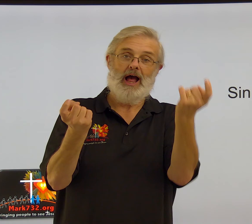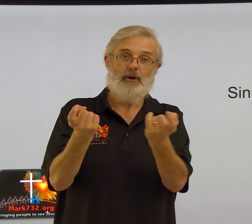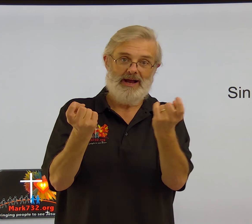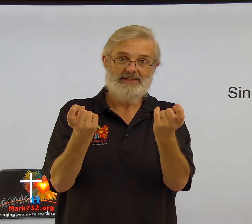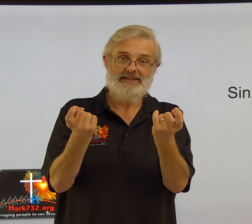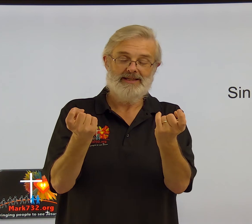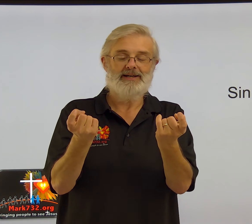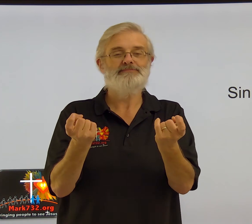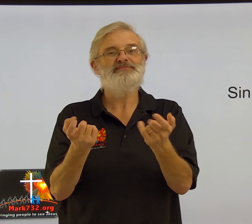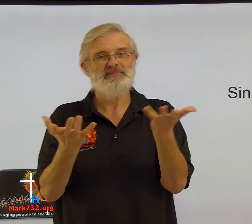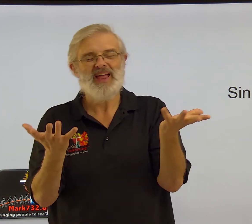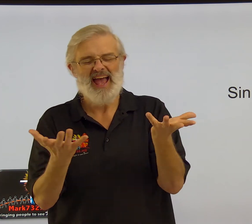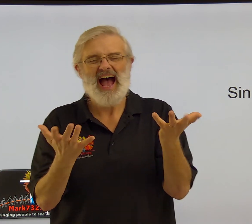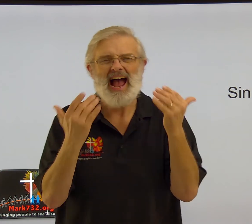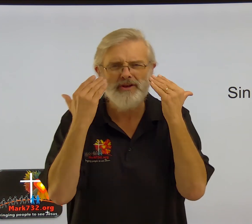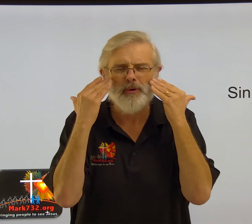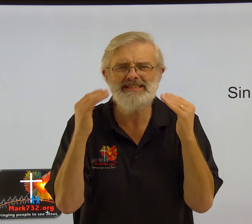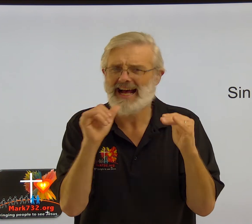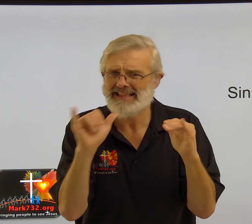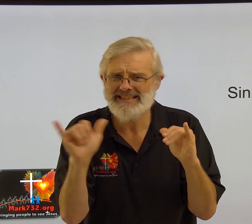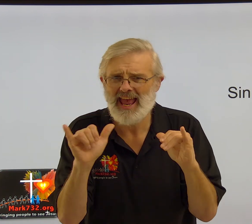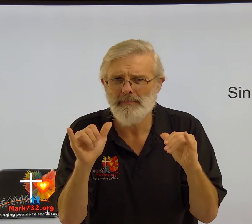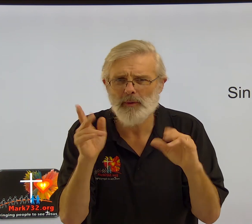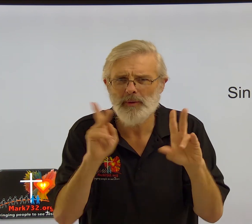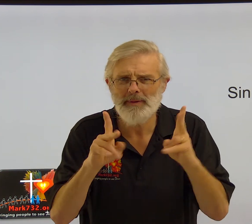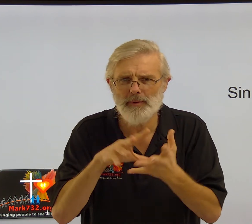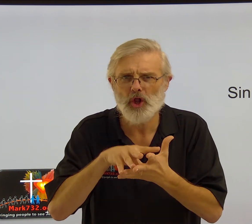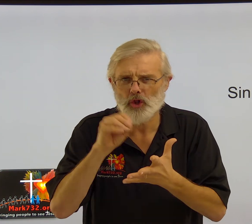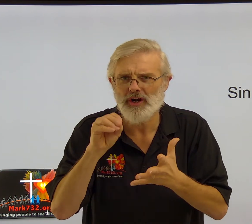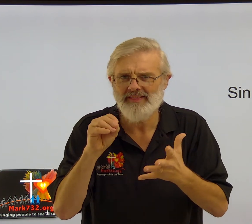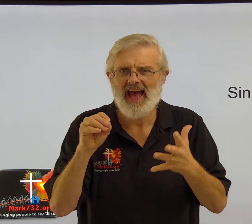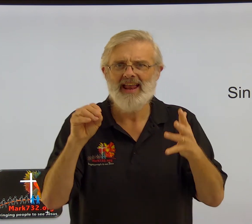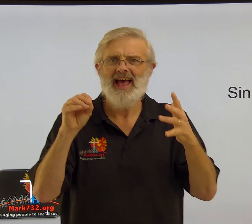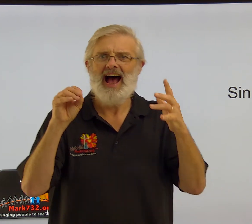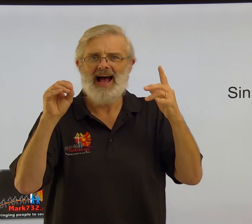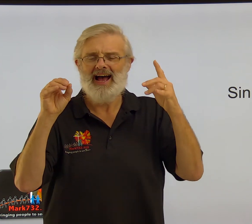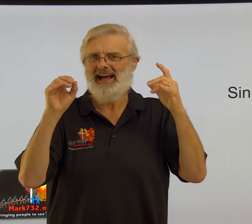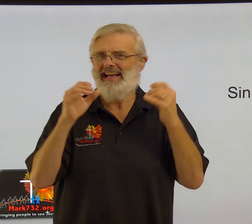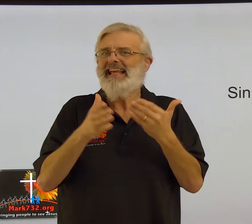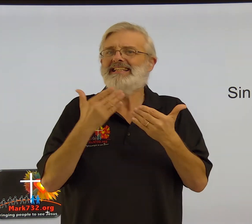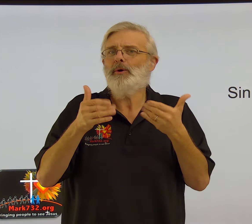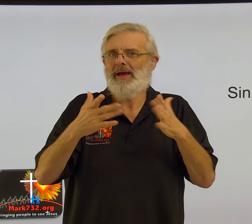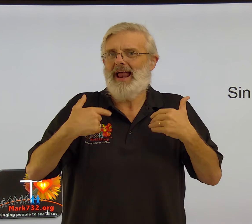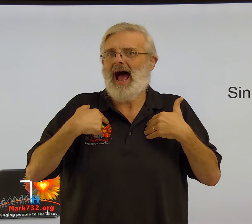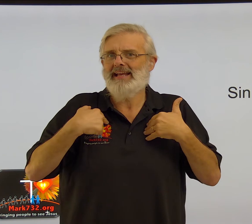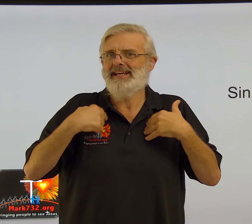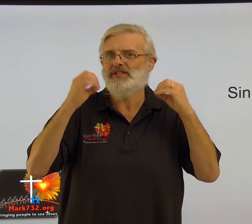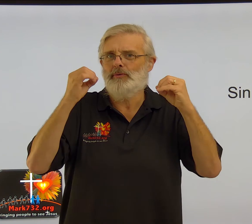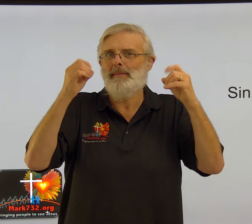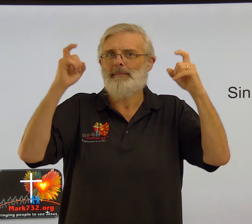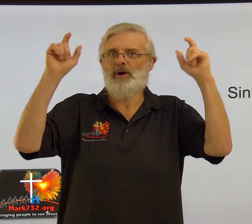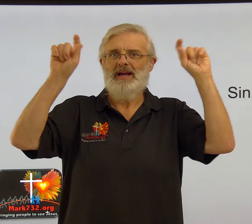counterclockwise. I know it's not the same, but when people are learning that, an easy way that I teach to remember is